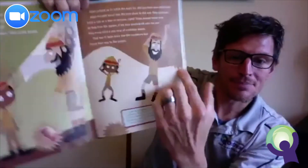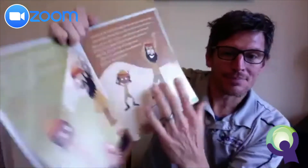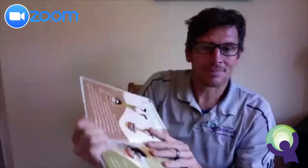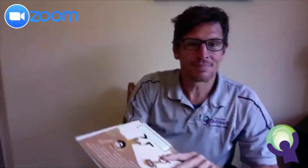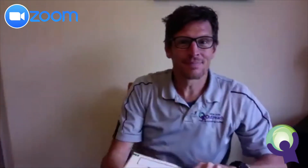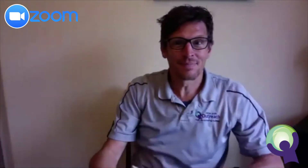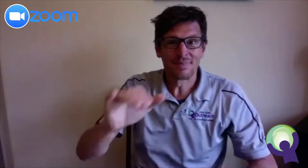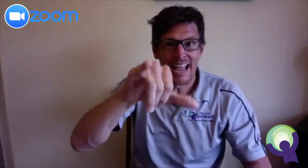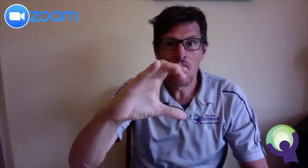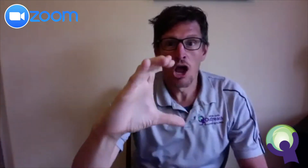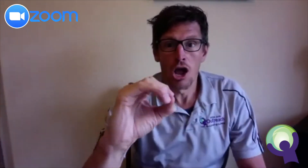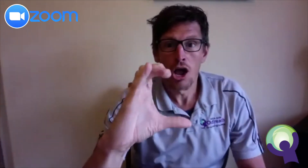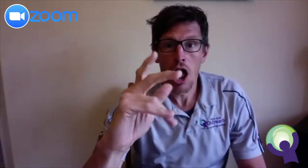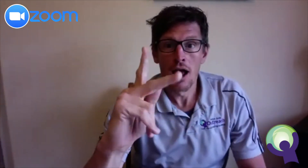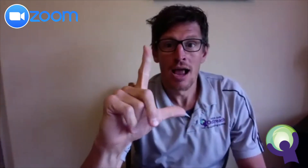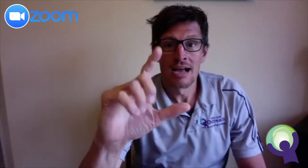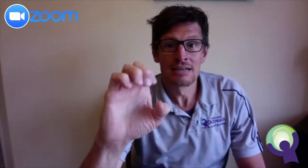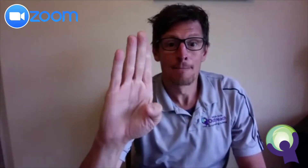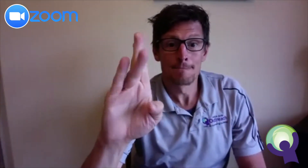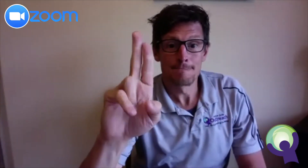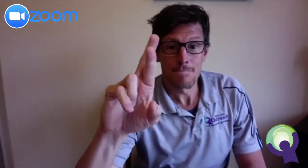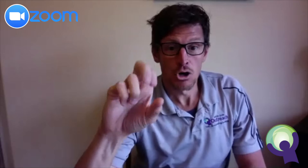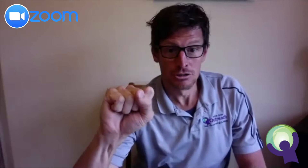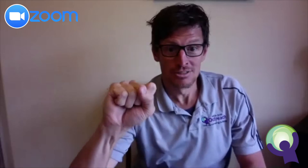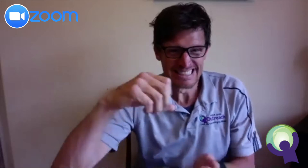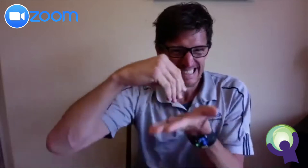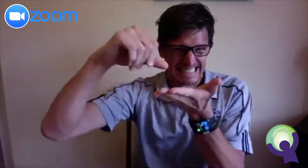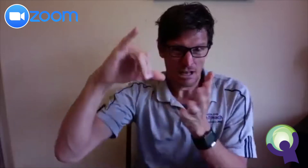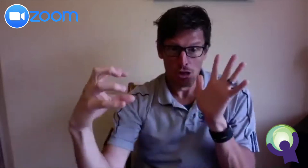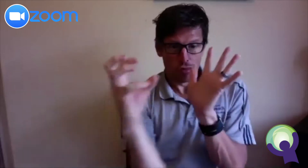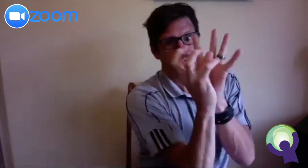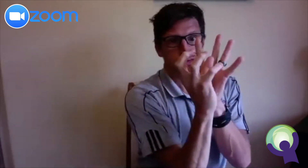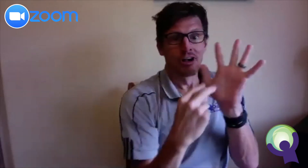the cockovers had found their way to the garden.